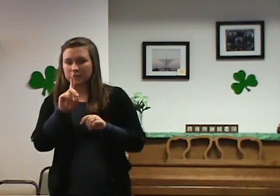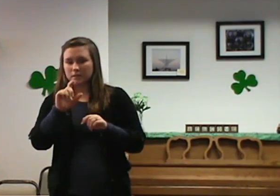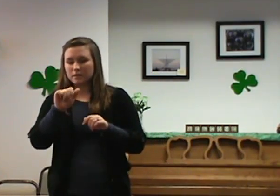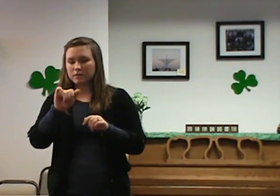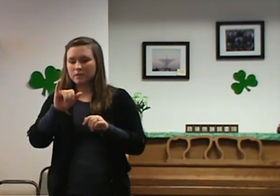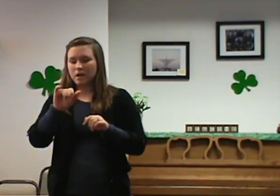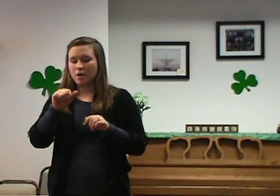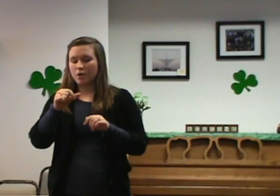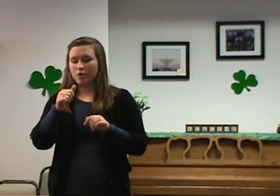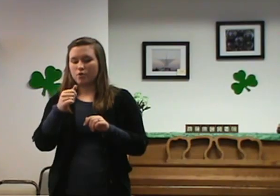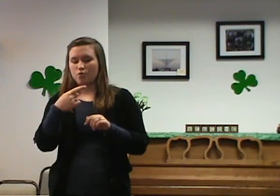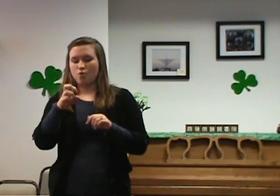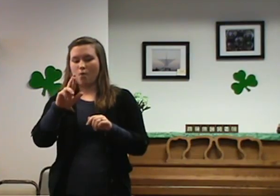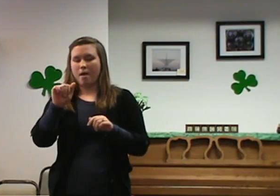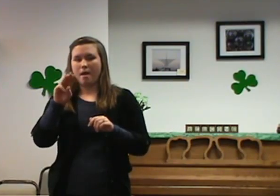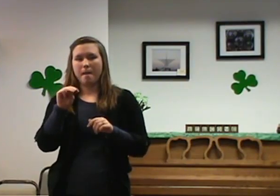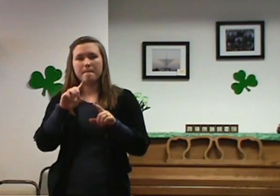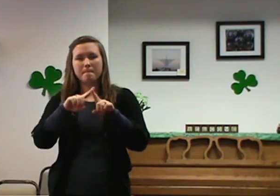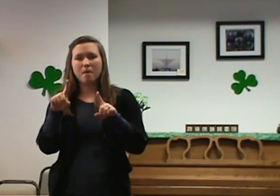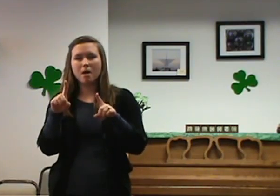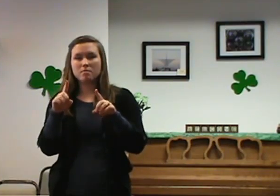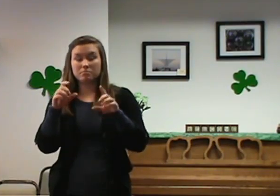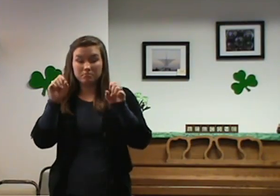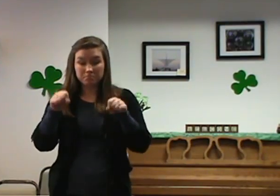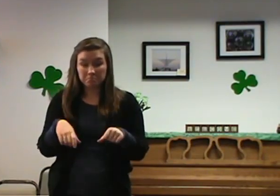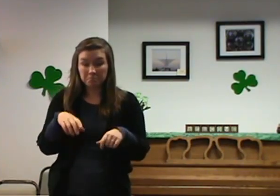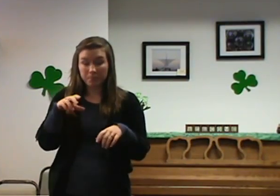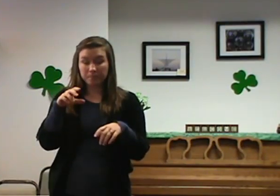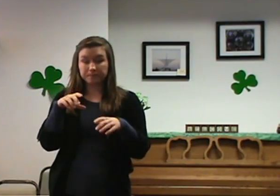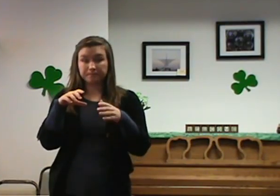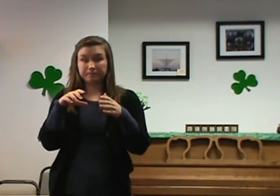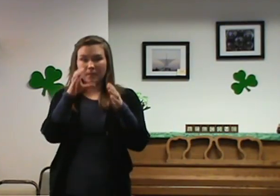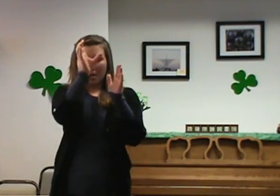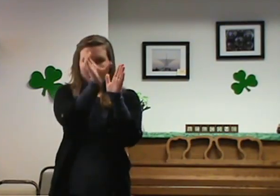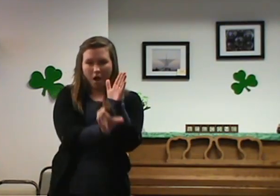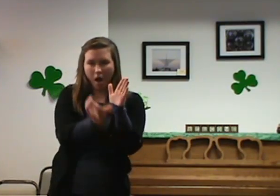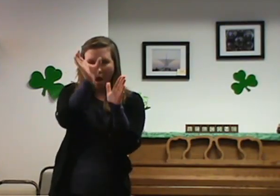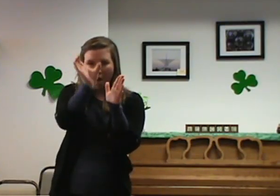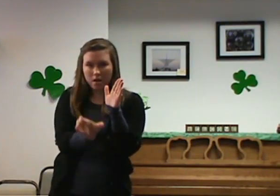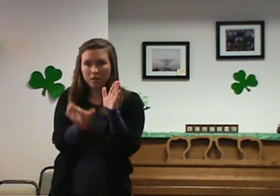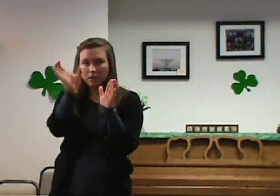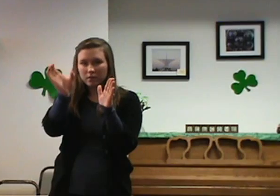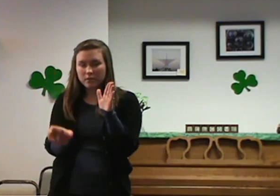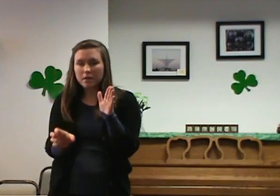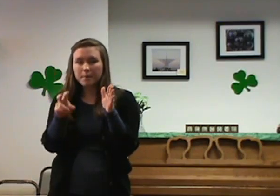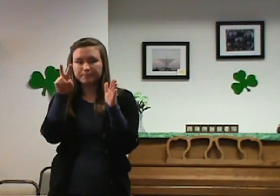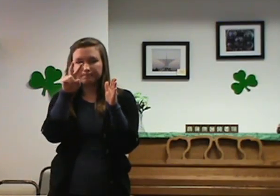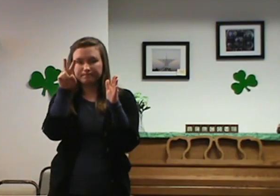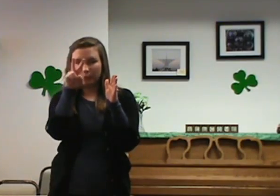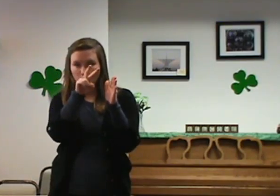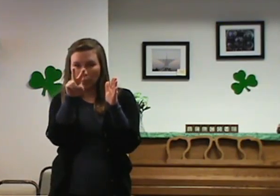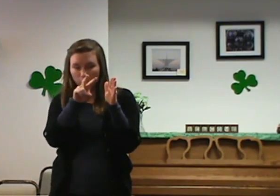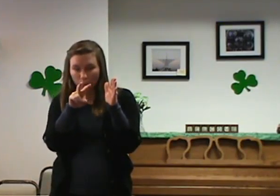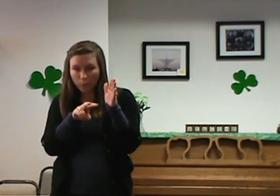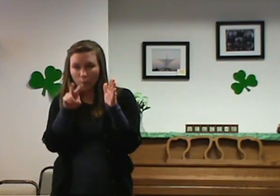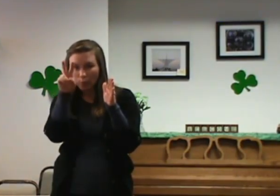it read in columns or that it read across the page. Mark your calendar, this will be a winter So, to remember. Thanks, Paul.